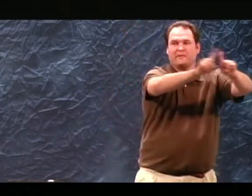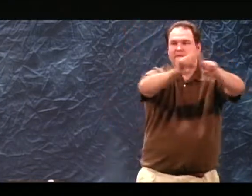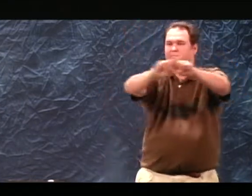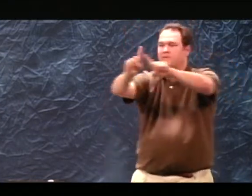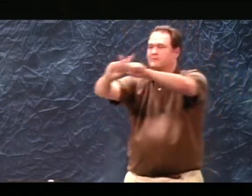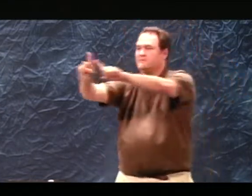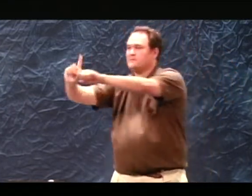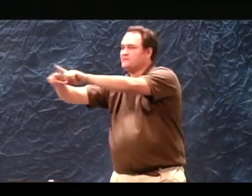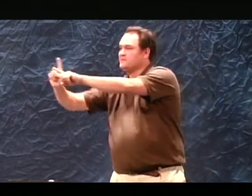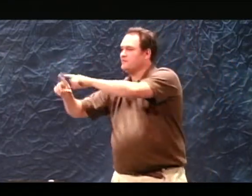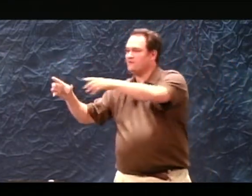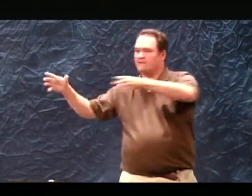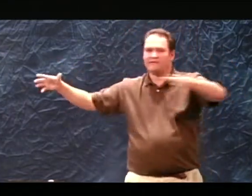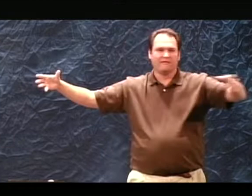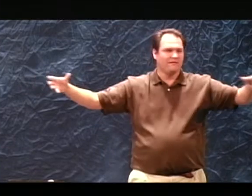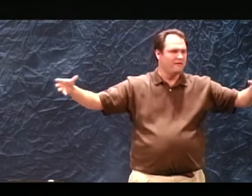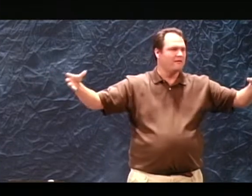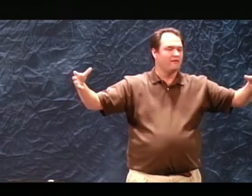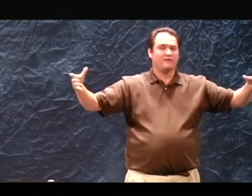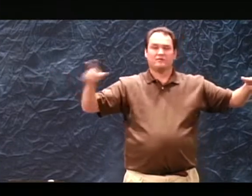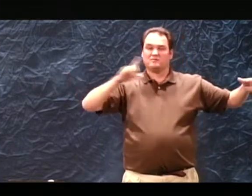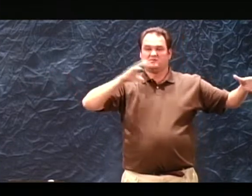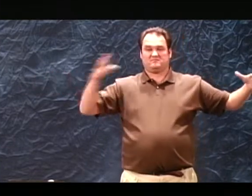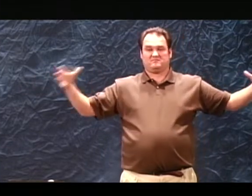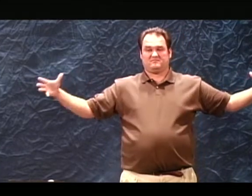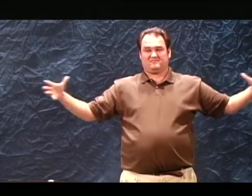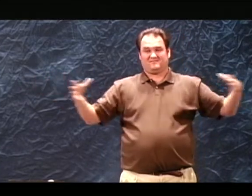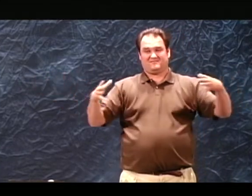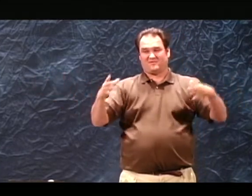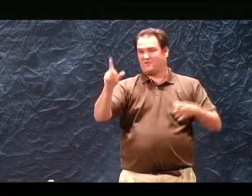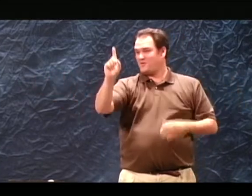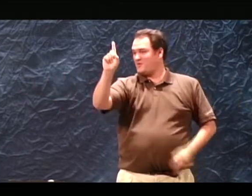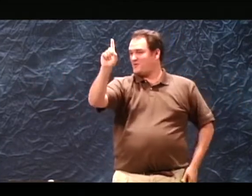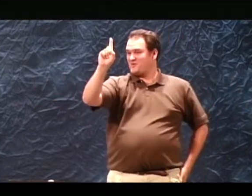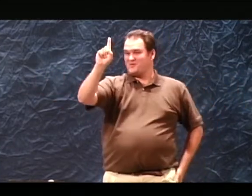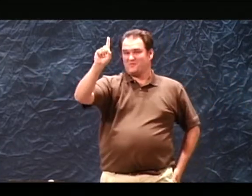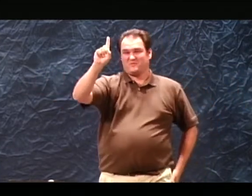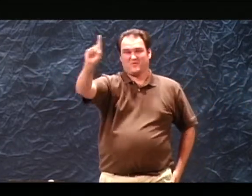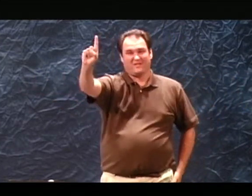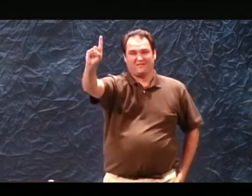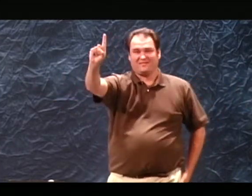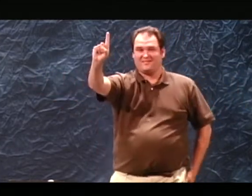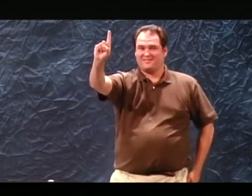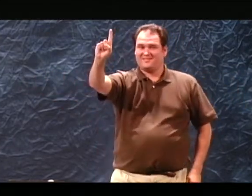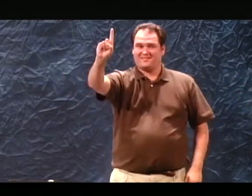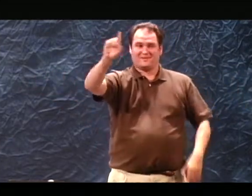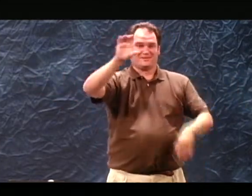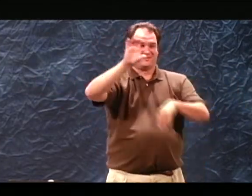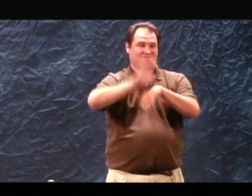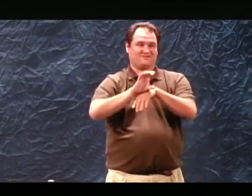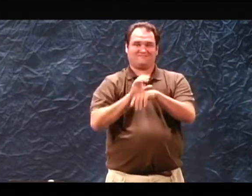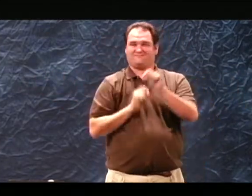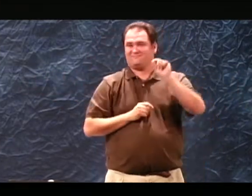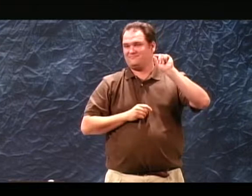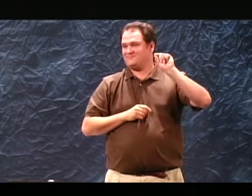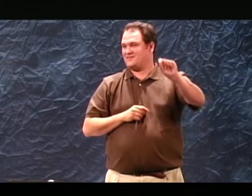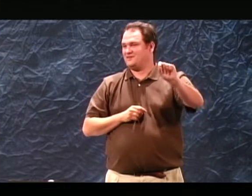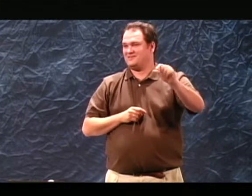now we do have different churches but together they form one church